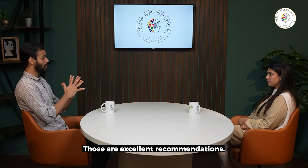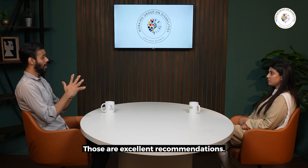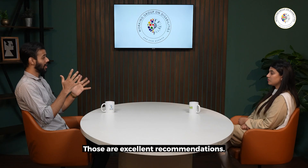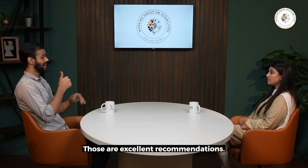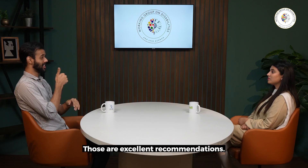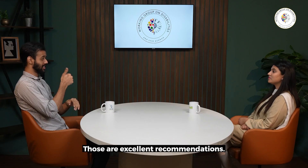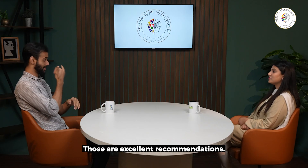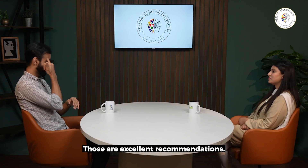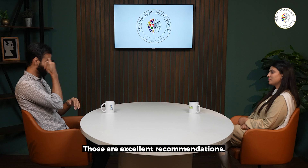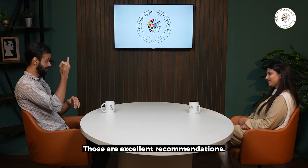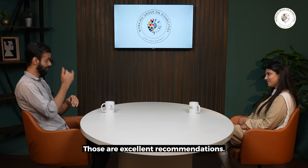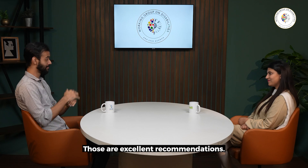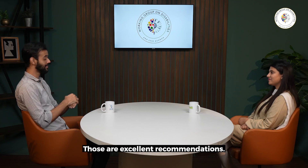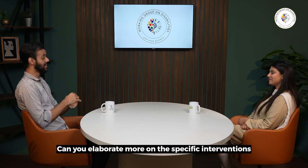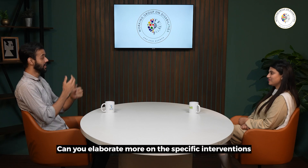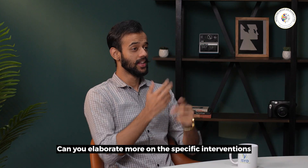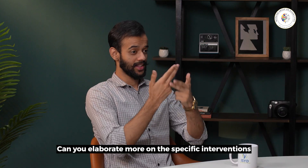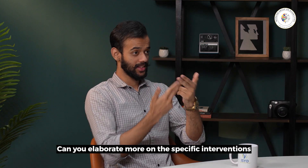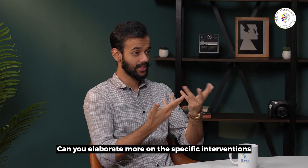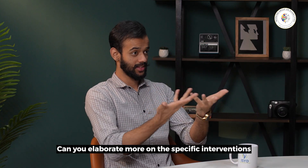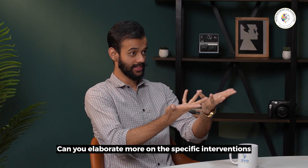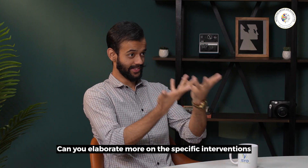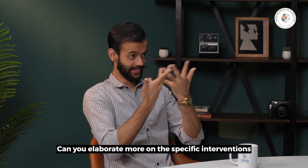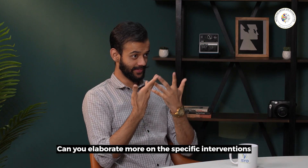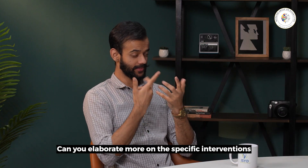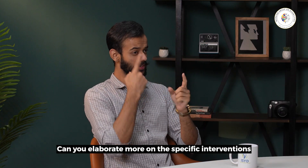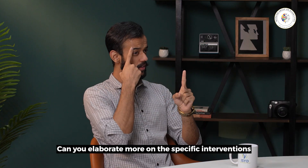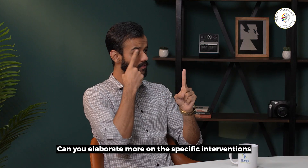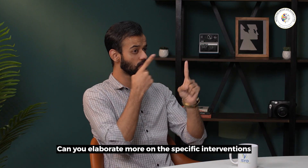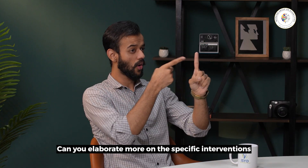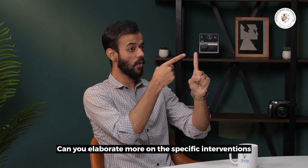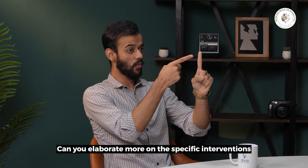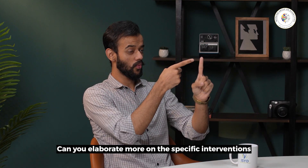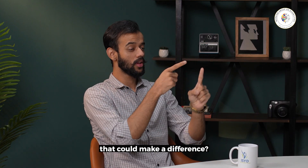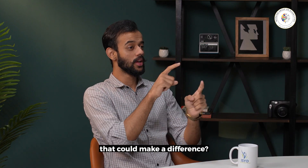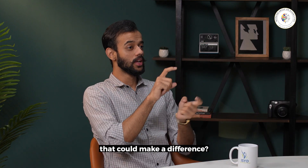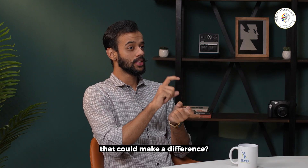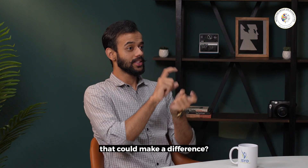Those are excellent recommendations. Can you elaborate more on the specific interventions that could make a